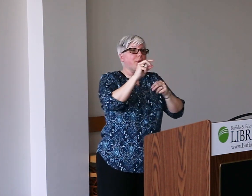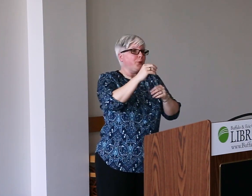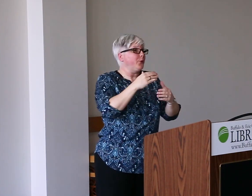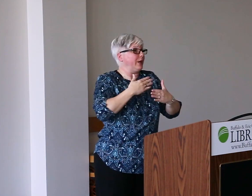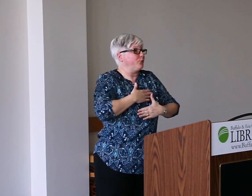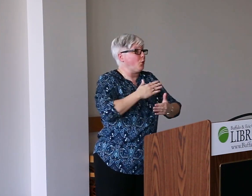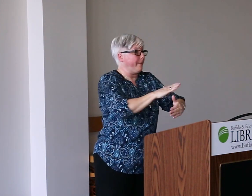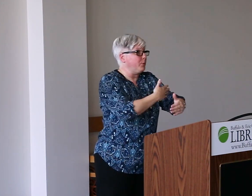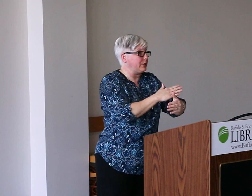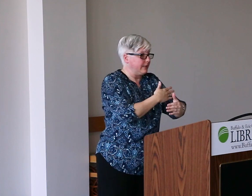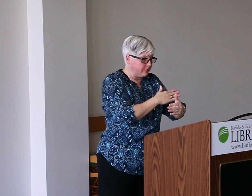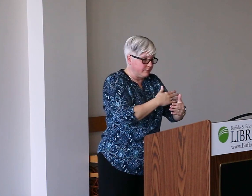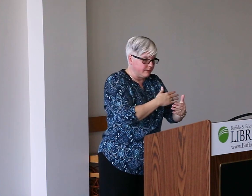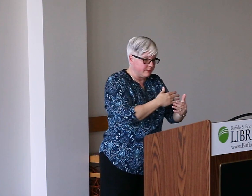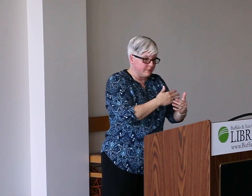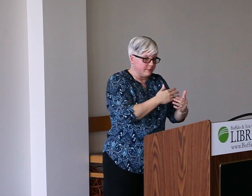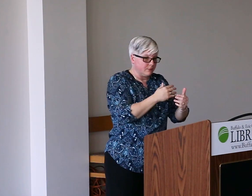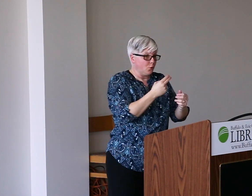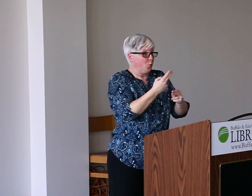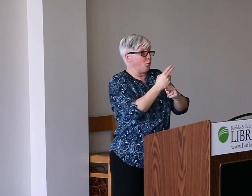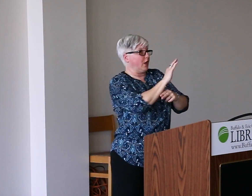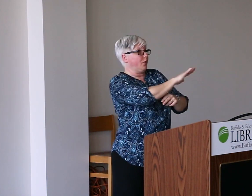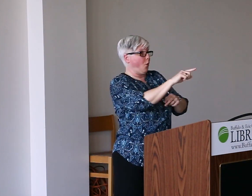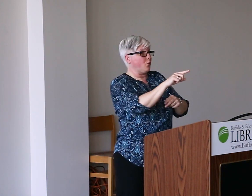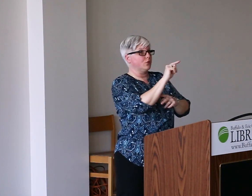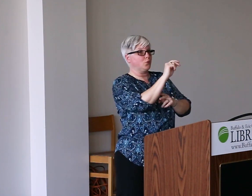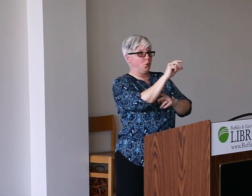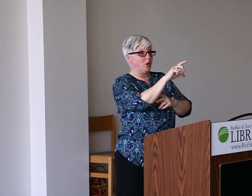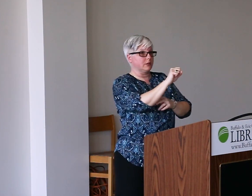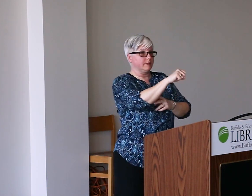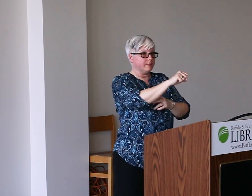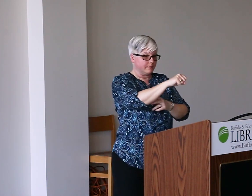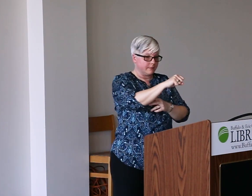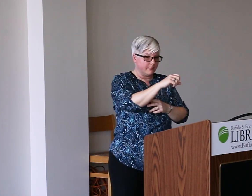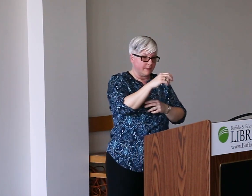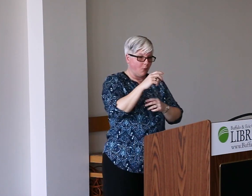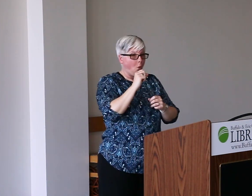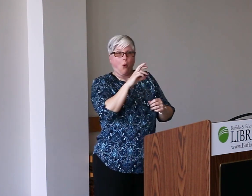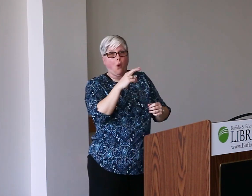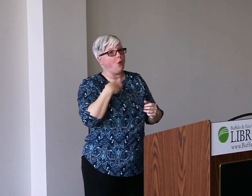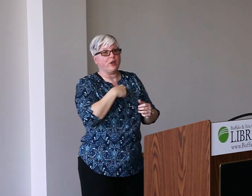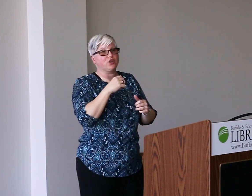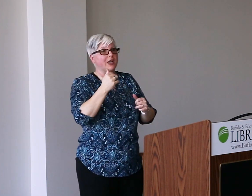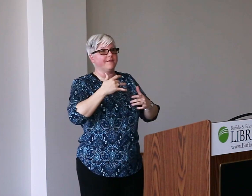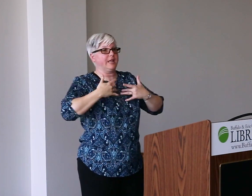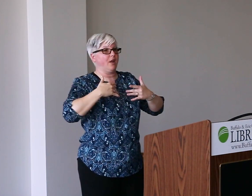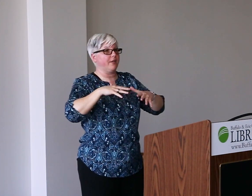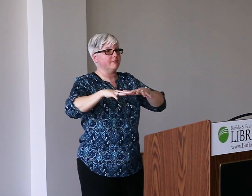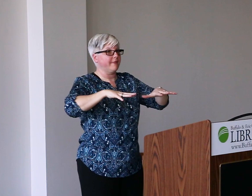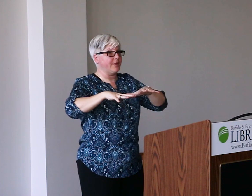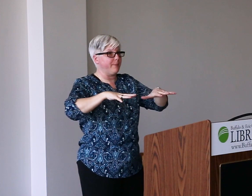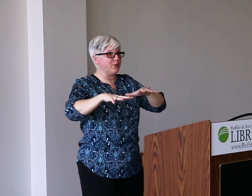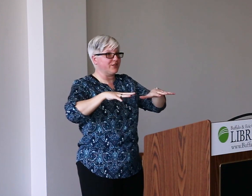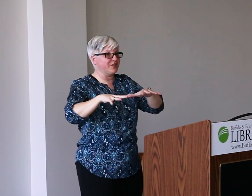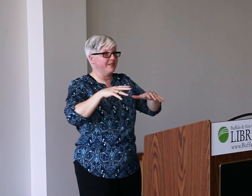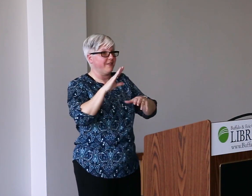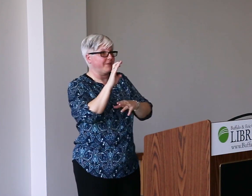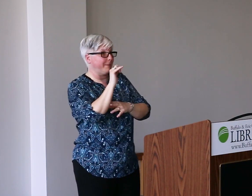Deaf and hard of hearing people do enjoy music. They use those tools, or we just feel the